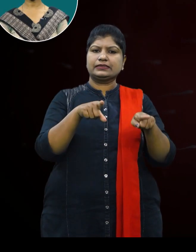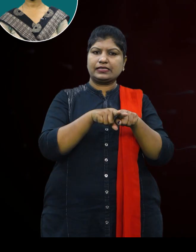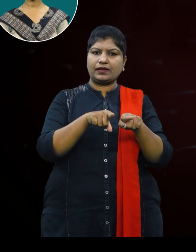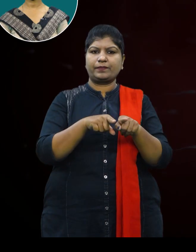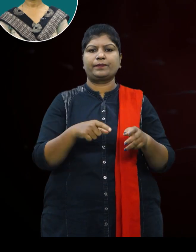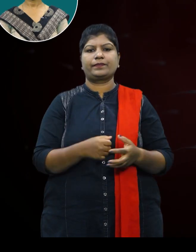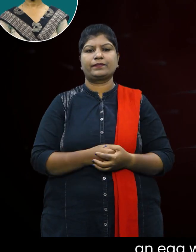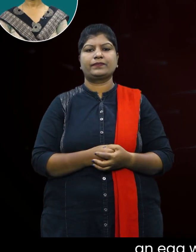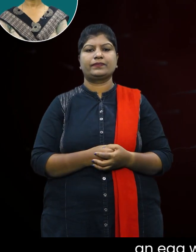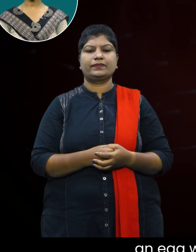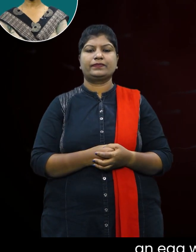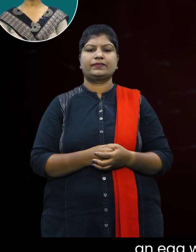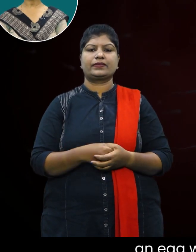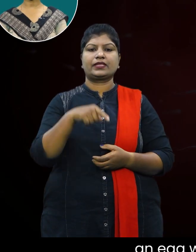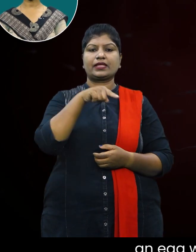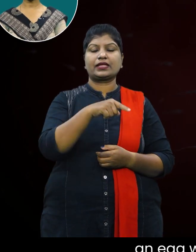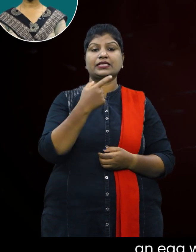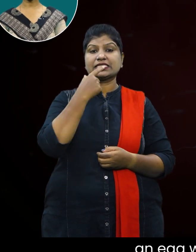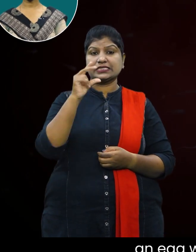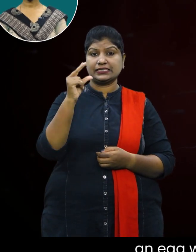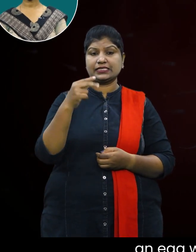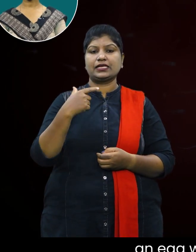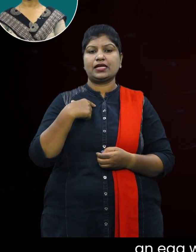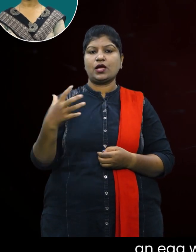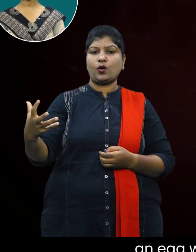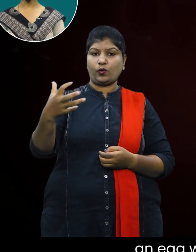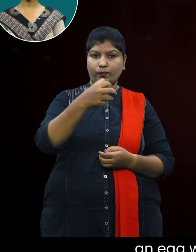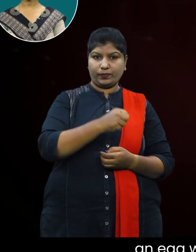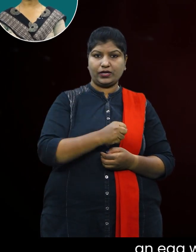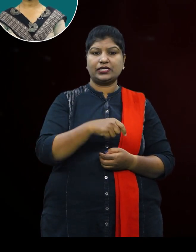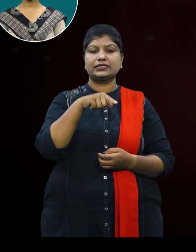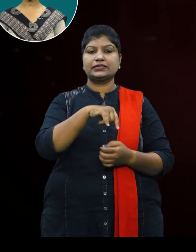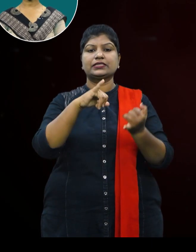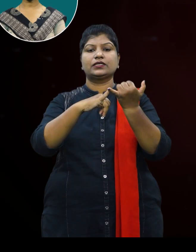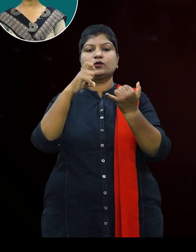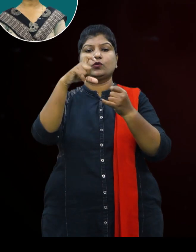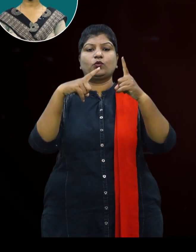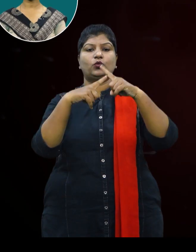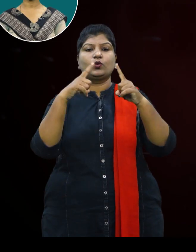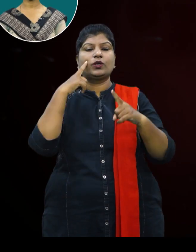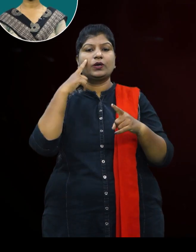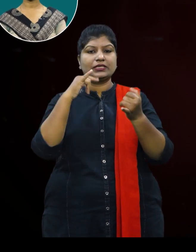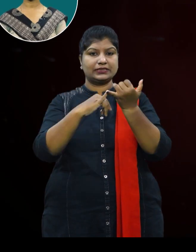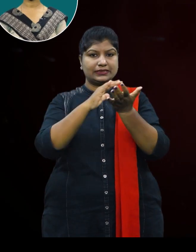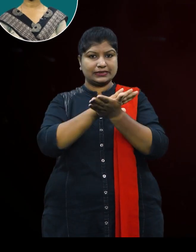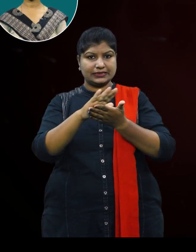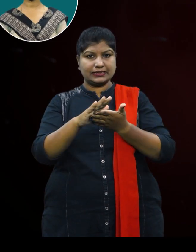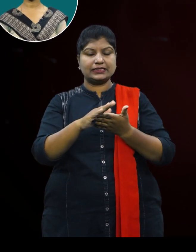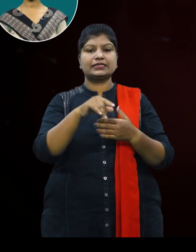Simultaneously, an egg was obtained from a Scottish black-faced ewe.